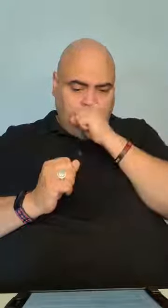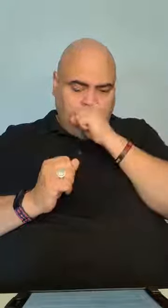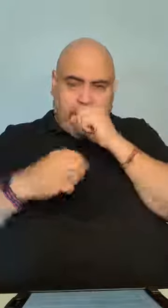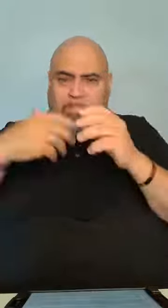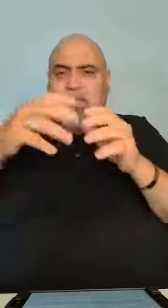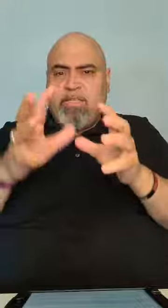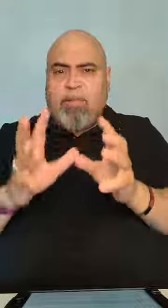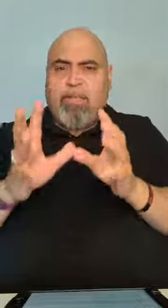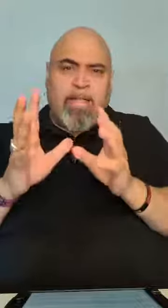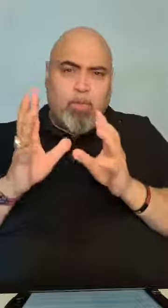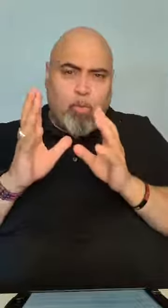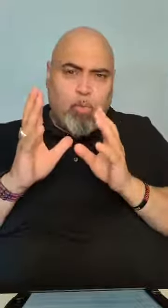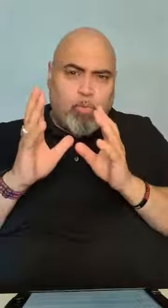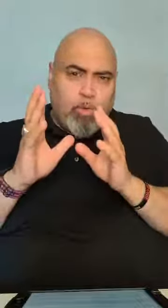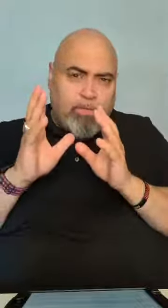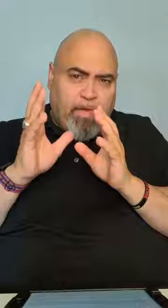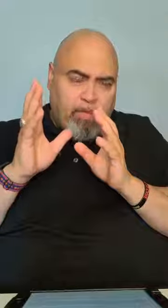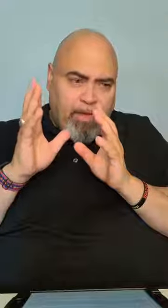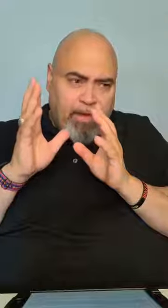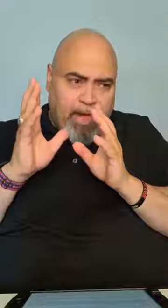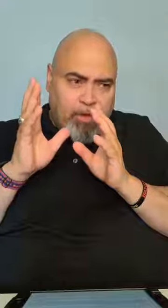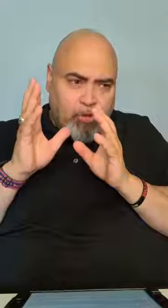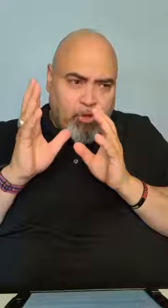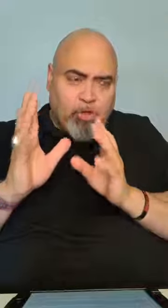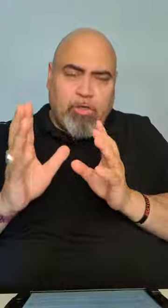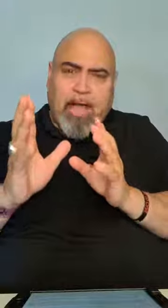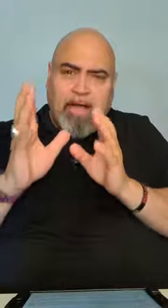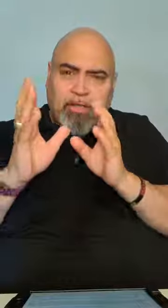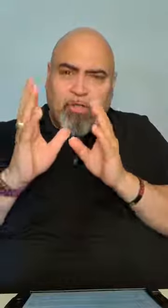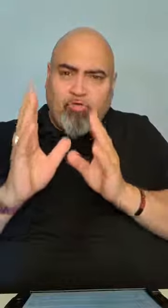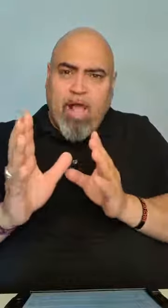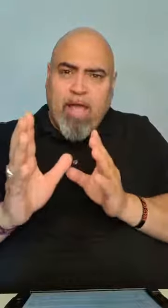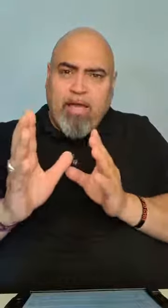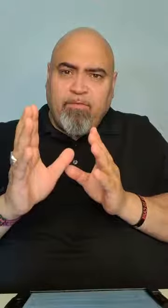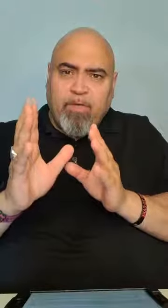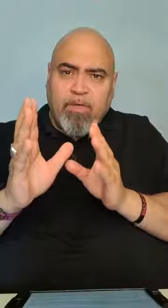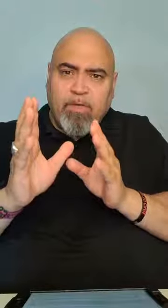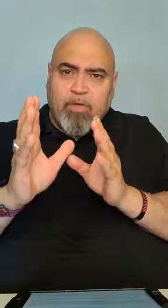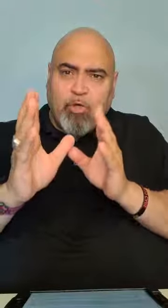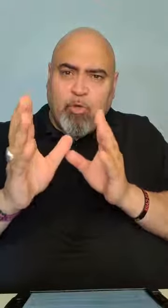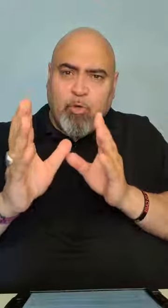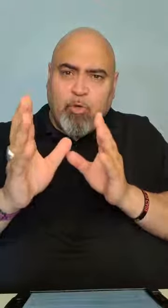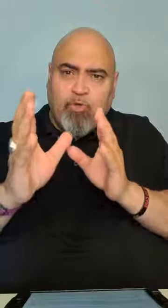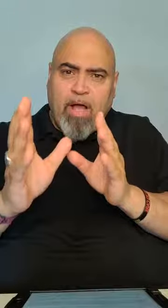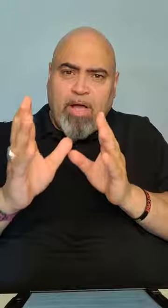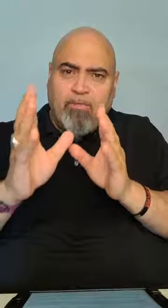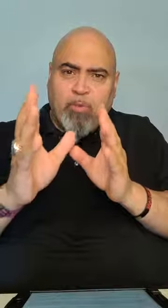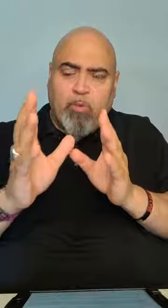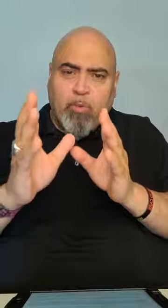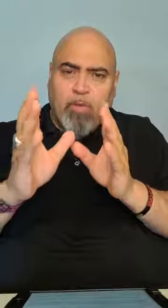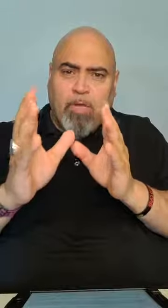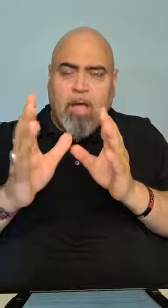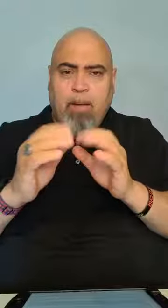It was something that I understood I had to strive to do, strive to